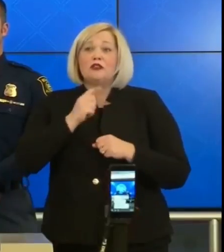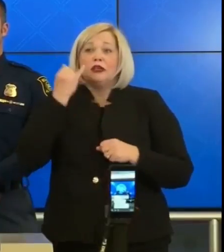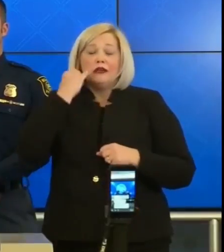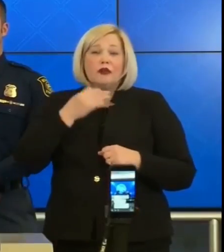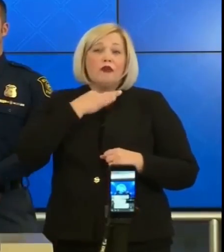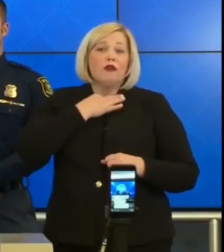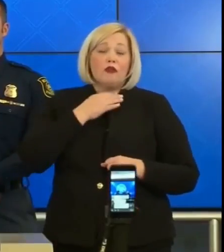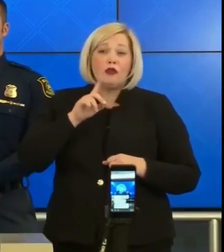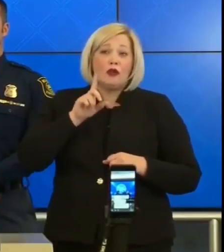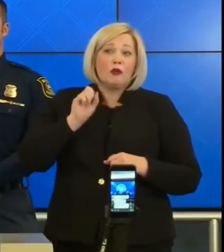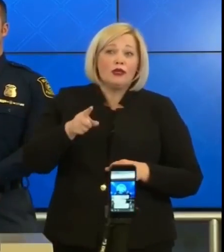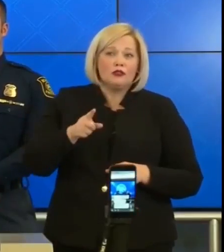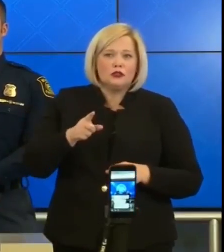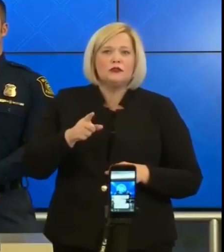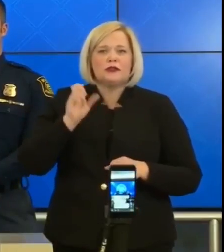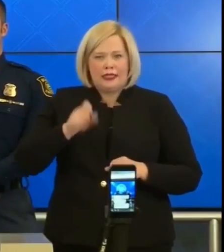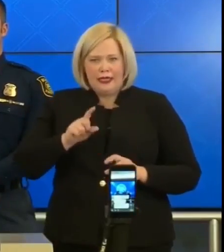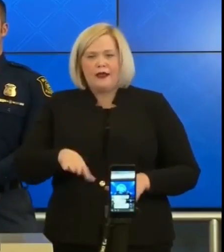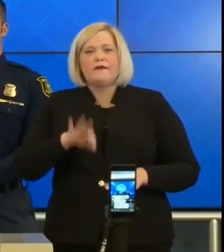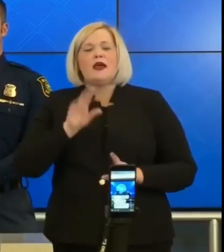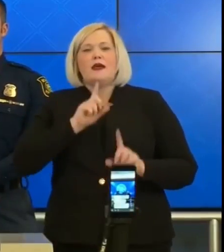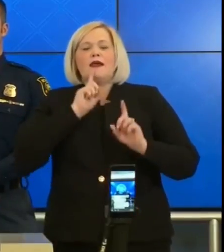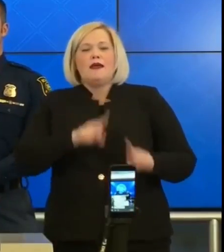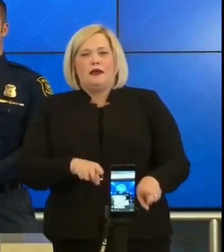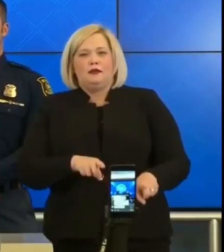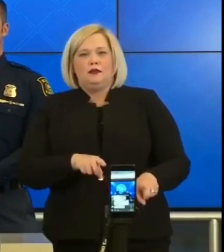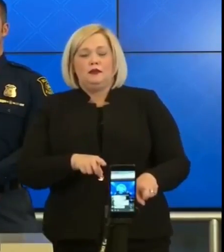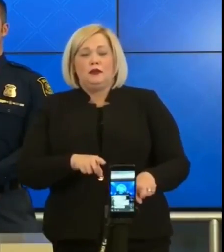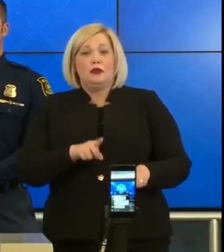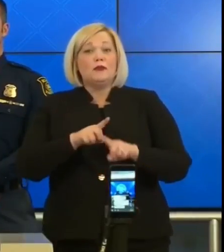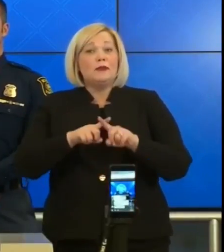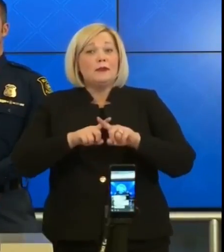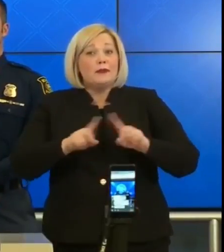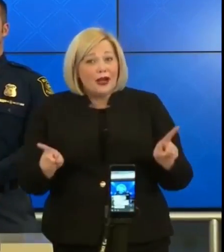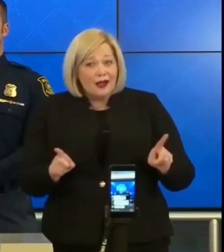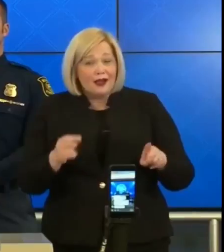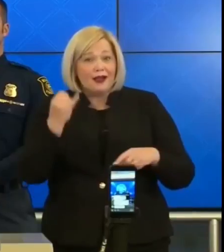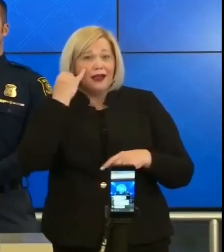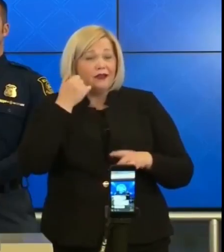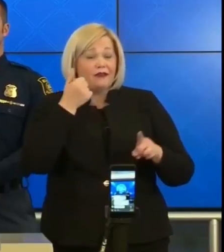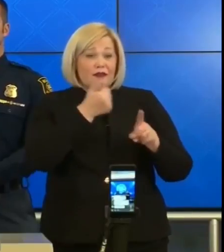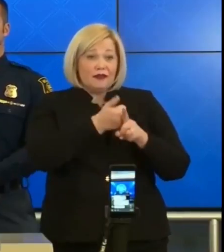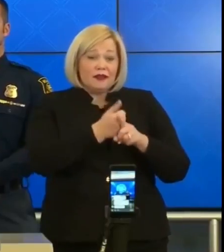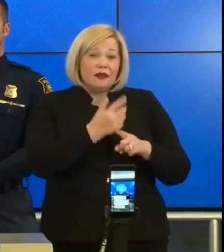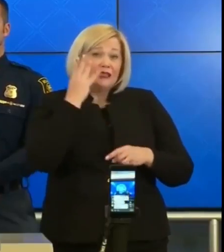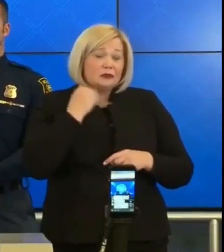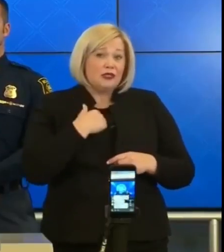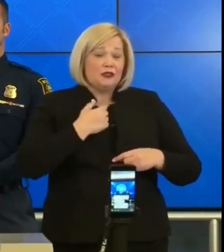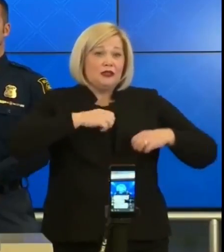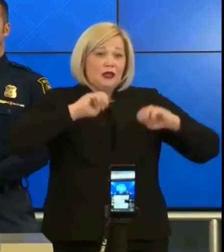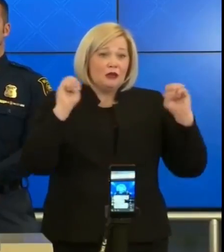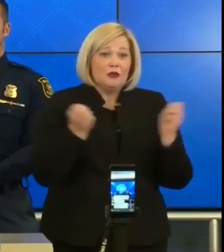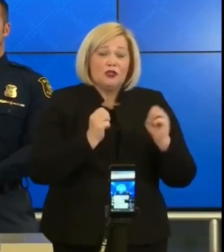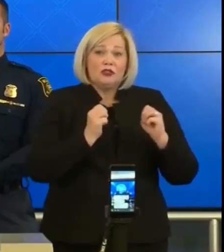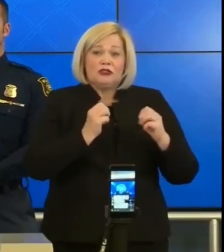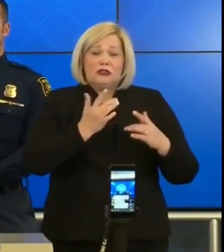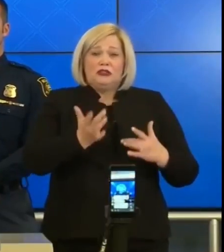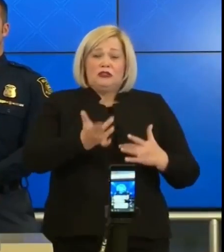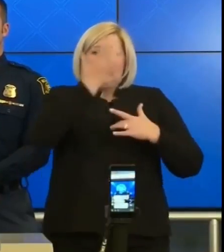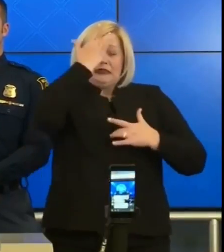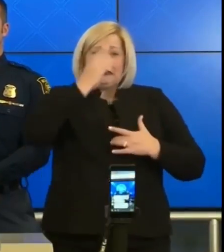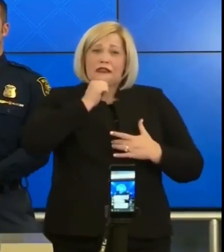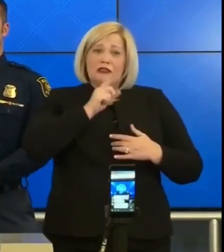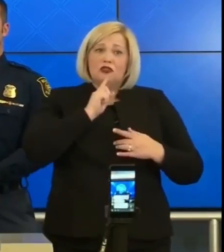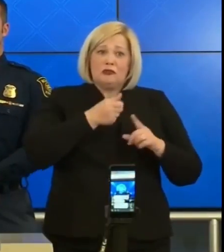questions answered. However, if someone is experiencing a medical emergency or they have questions about their own individual